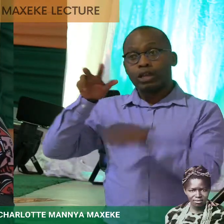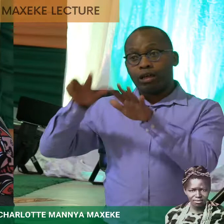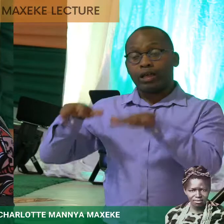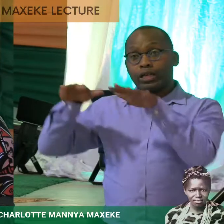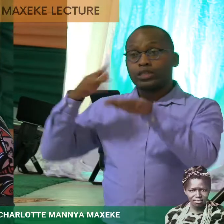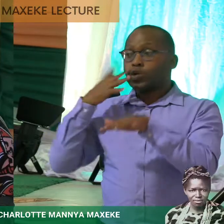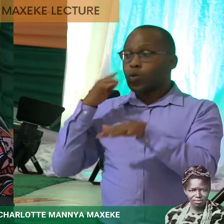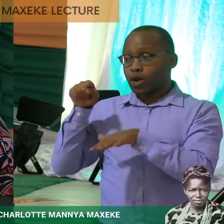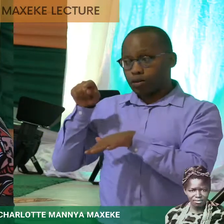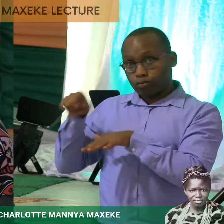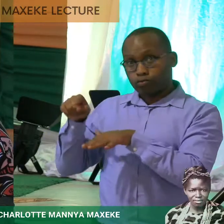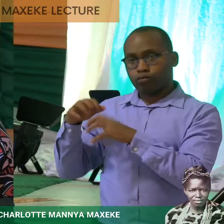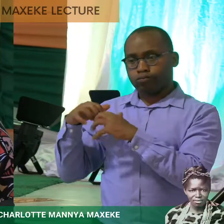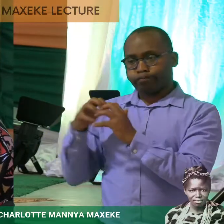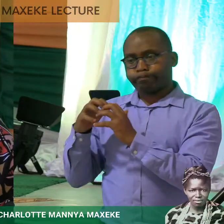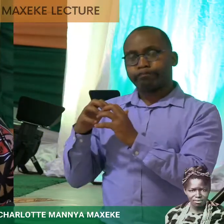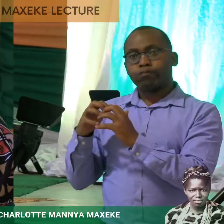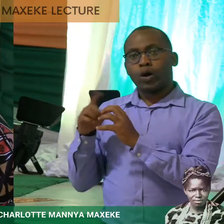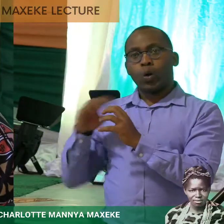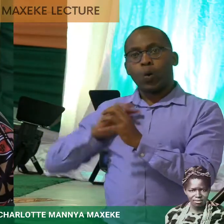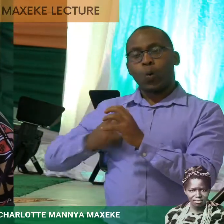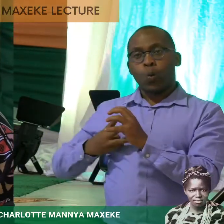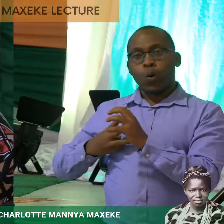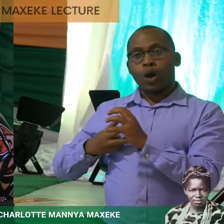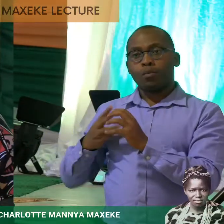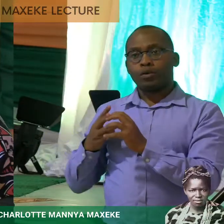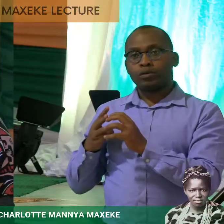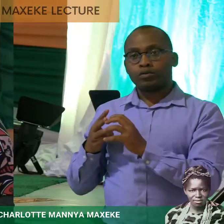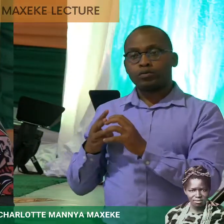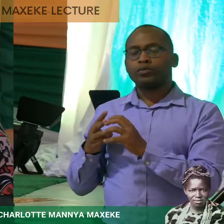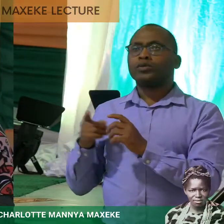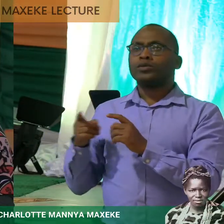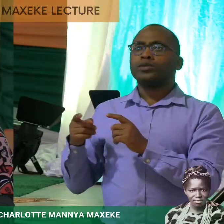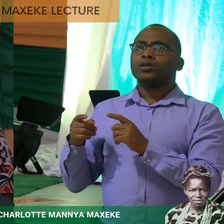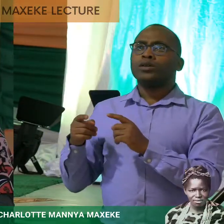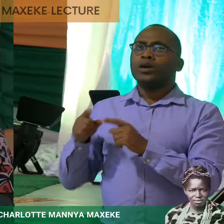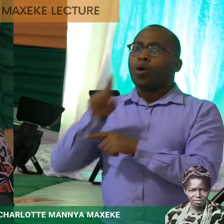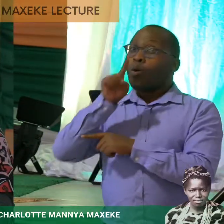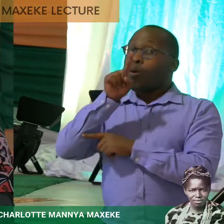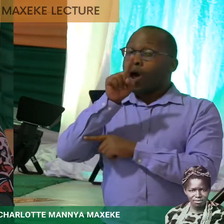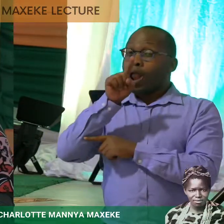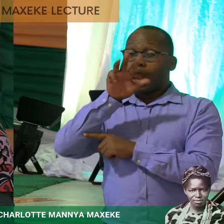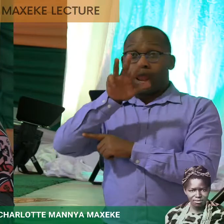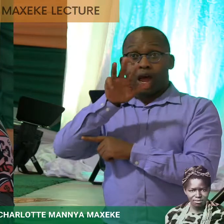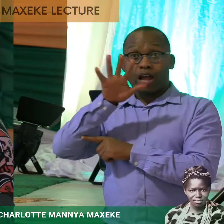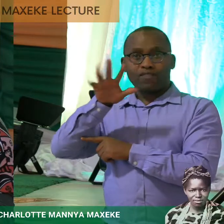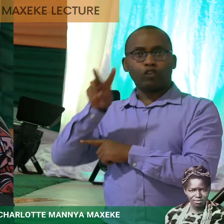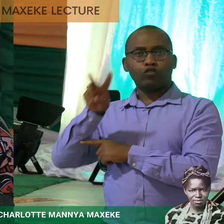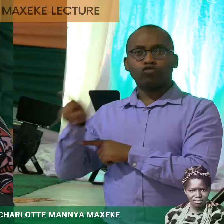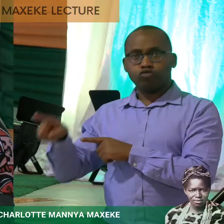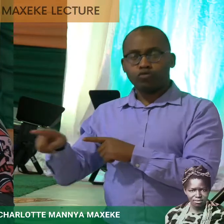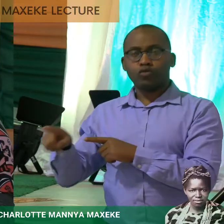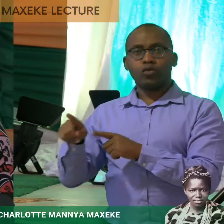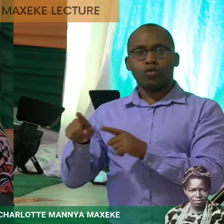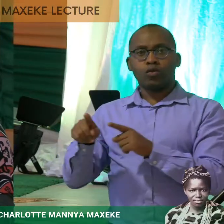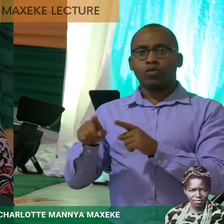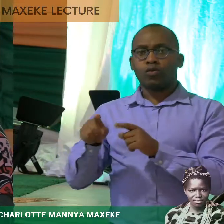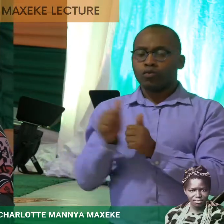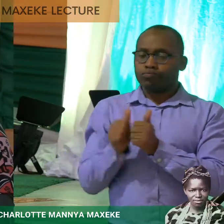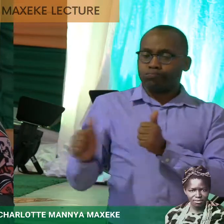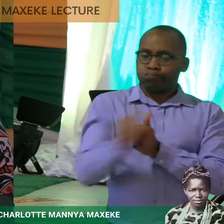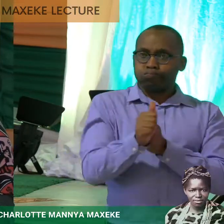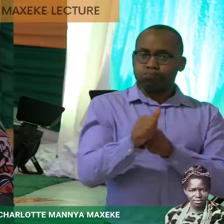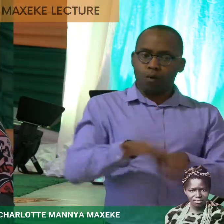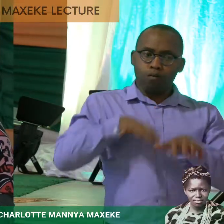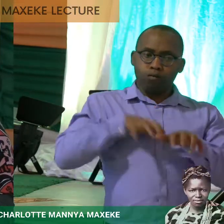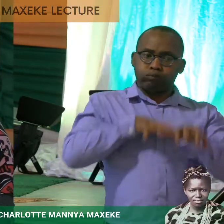by being actively involved in the Defiance Campaign of 1952 and later at the Congress